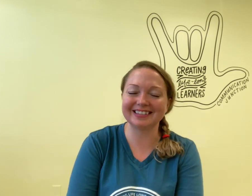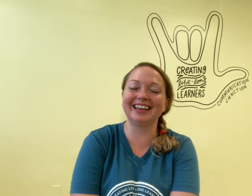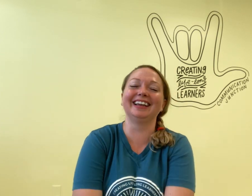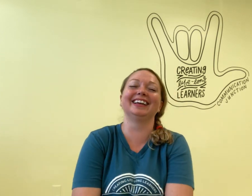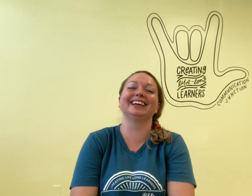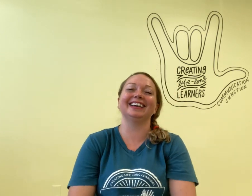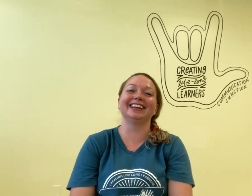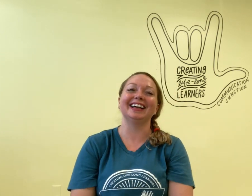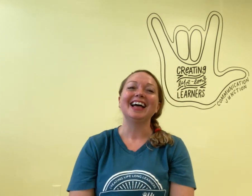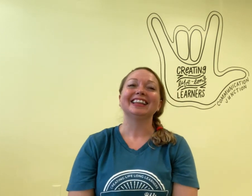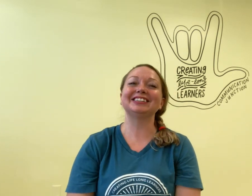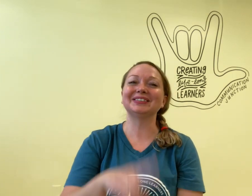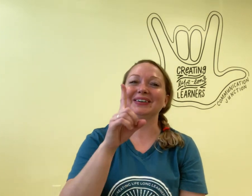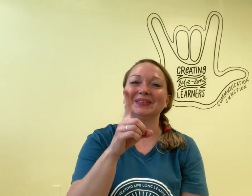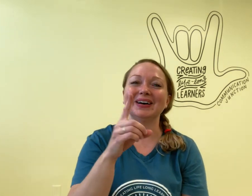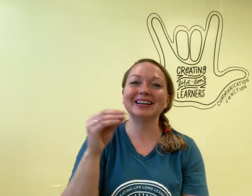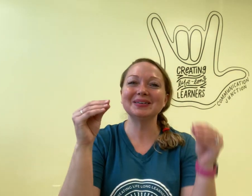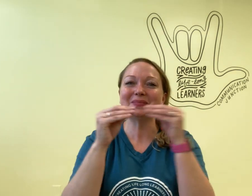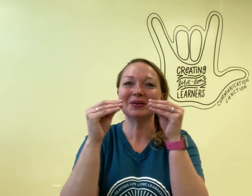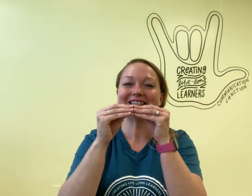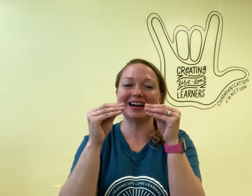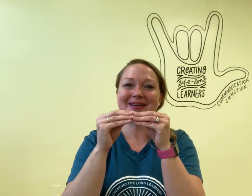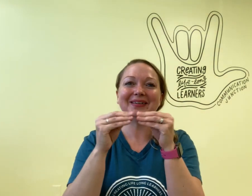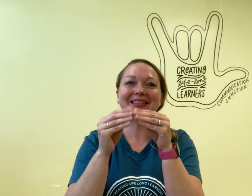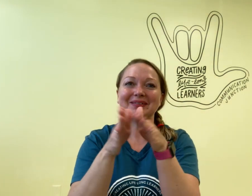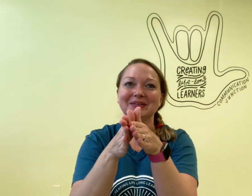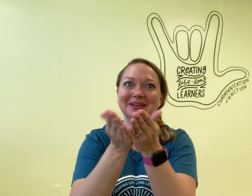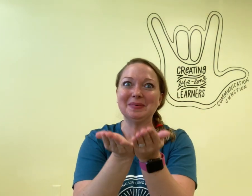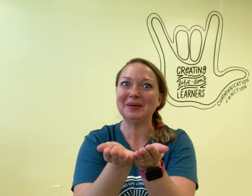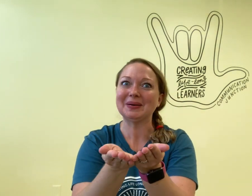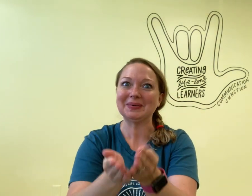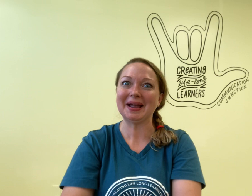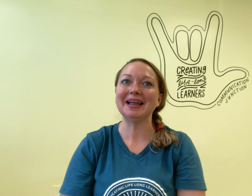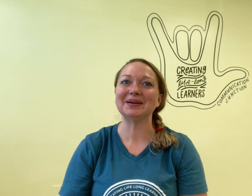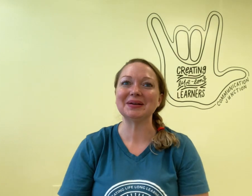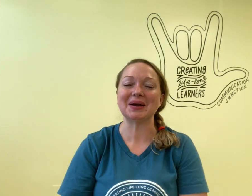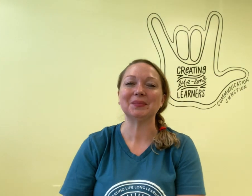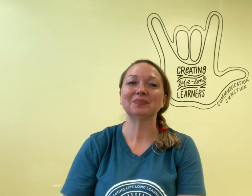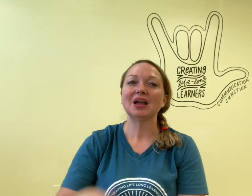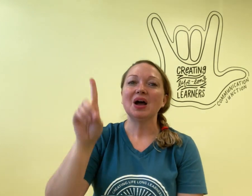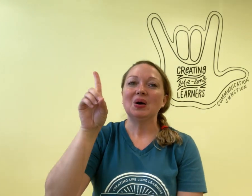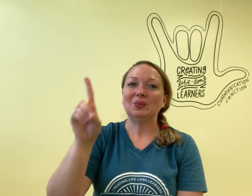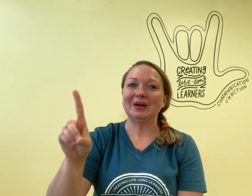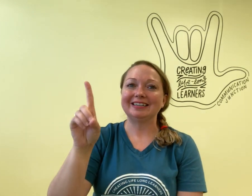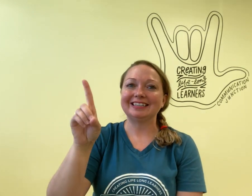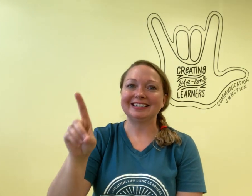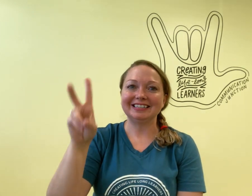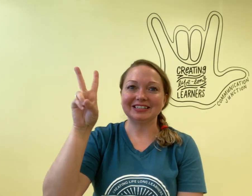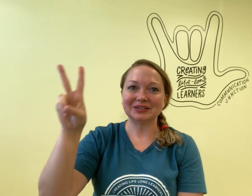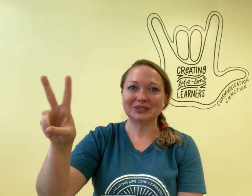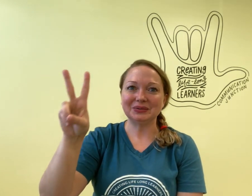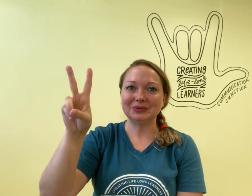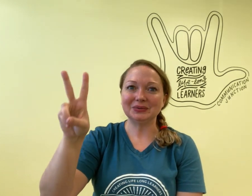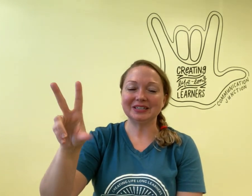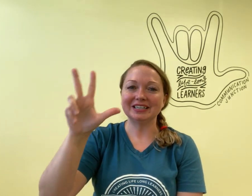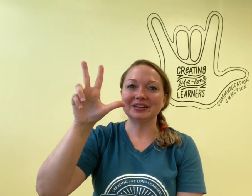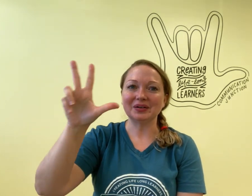Let's do it one more time and then we'll read a book, okay? Here we go. 1 little, 2 little,